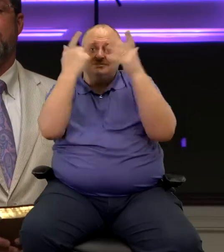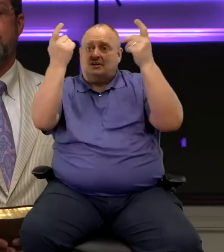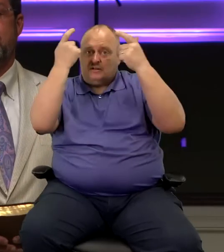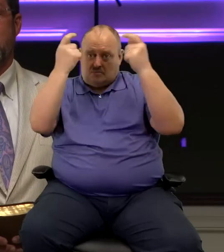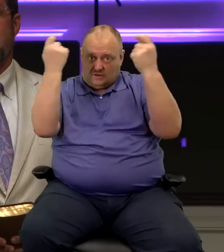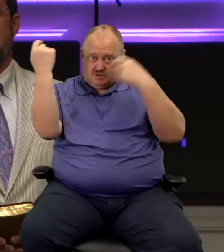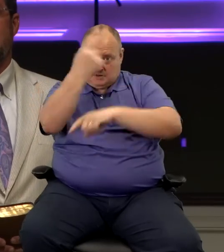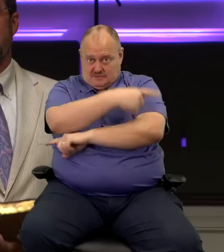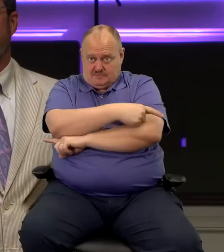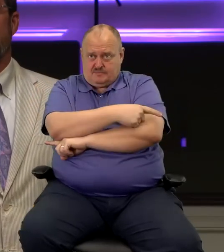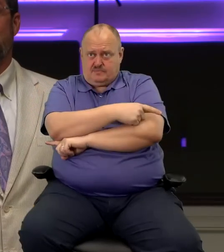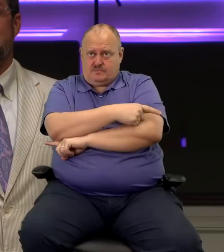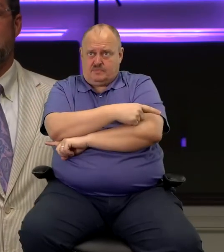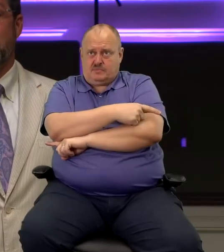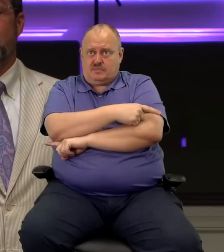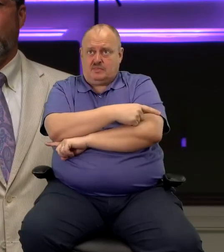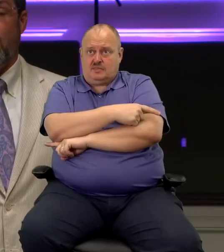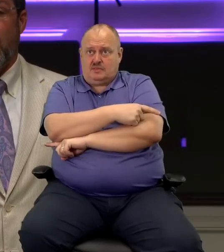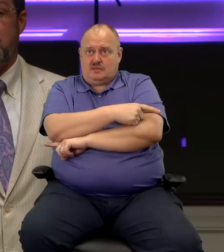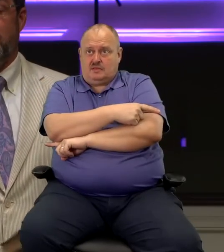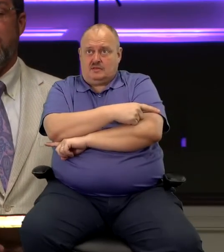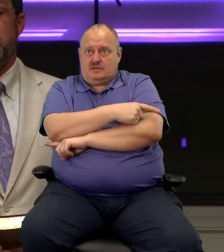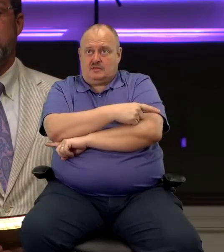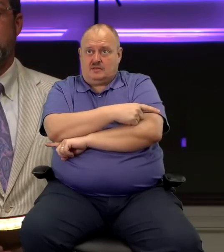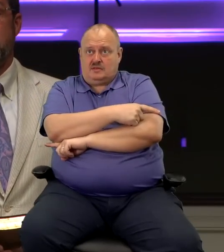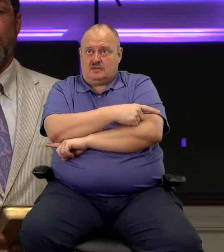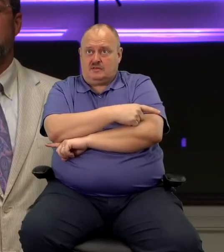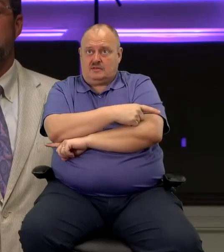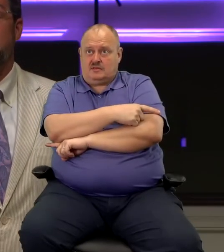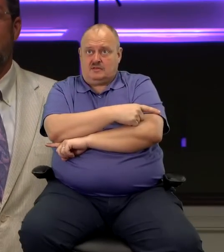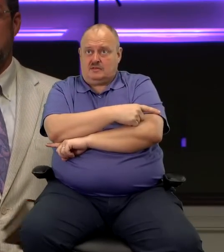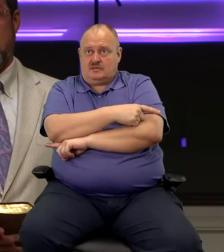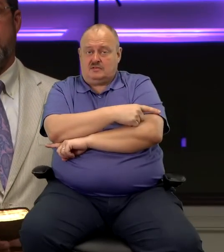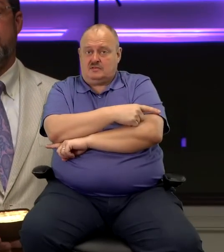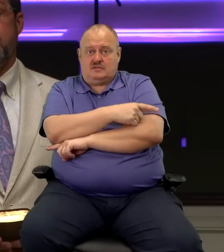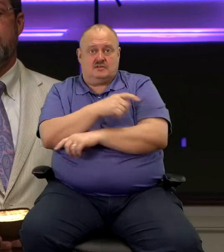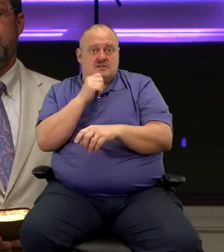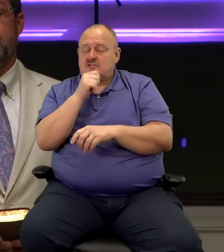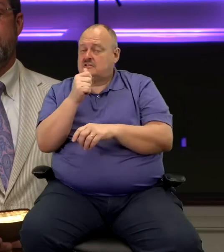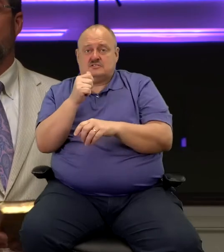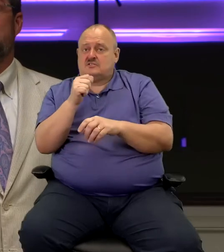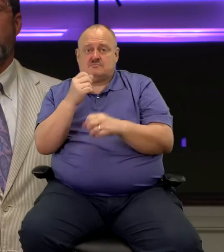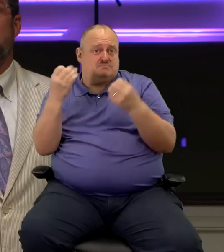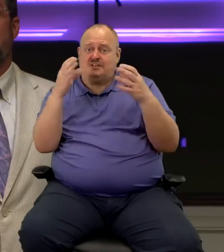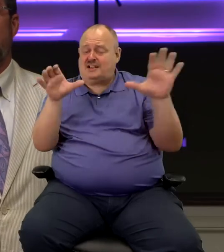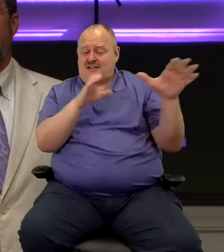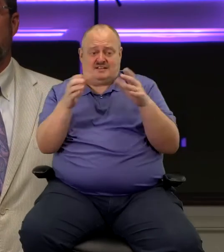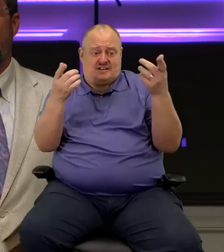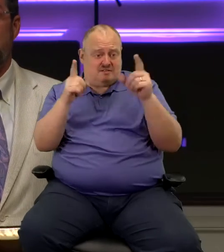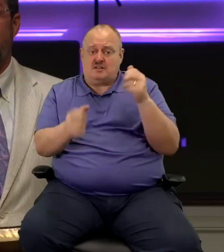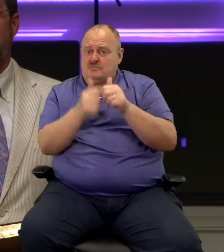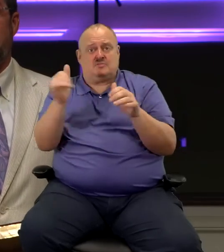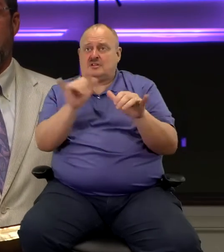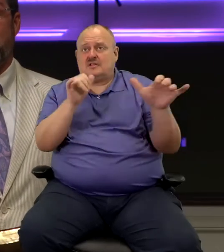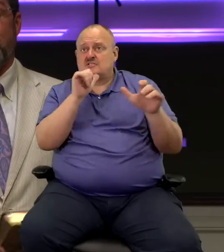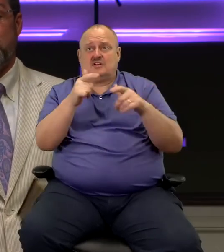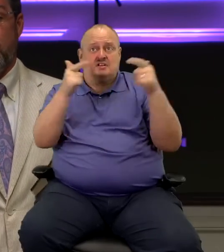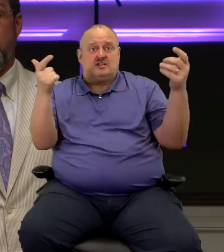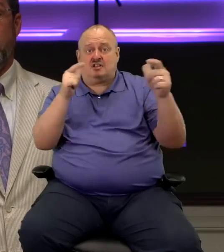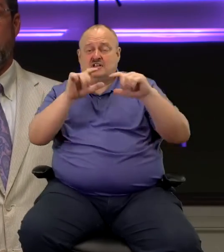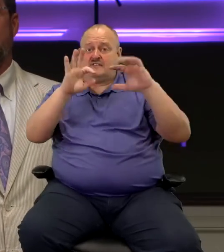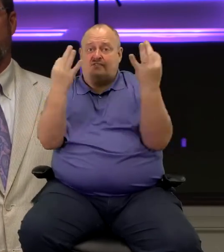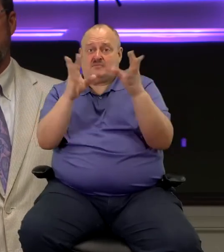day. None of those normal activities are going to take place today. Most likely, you're not having a large family